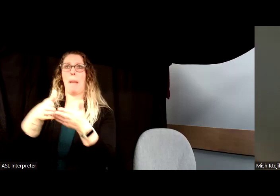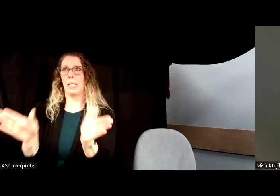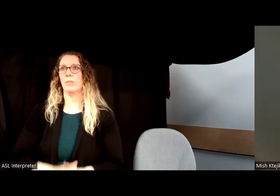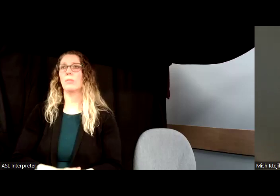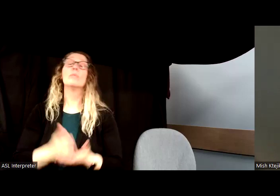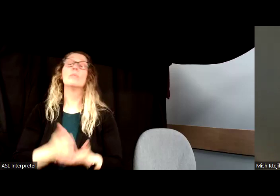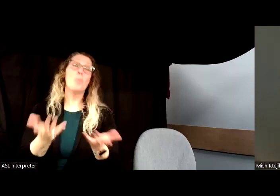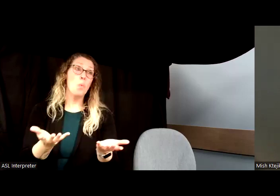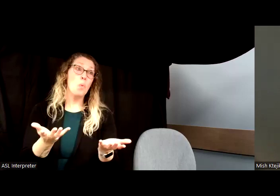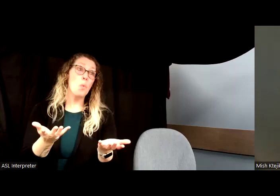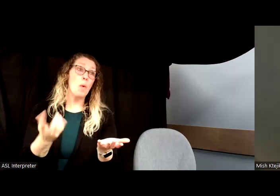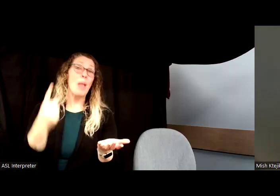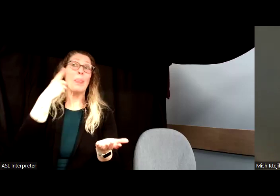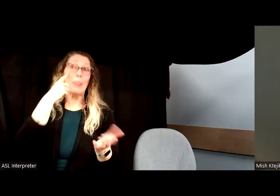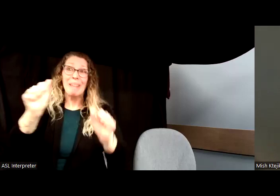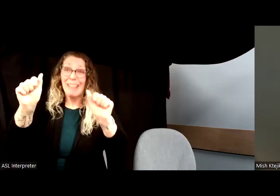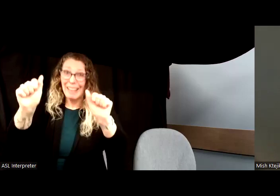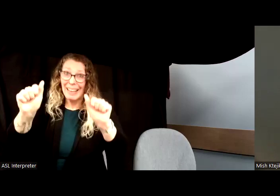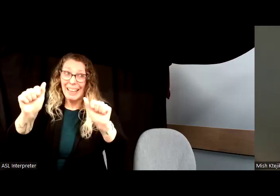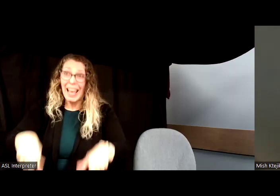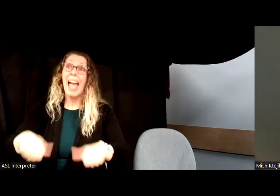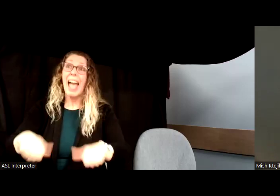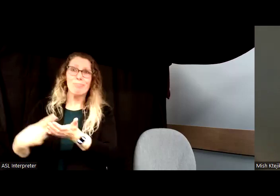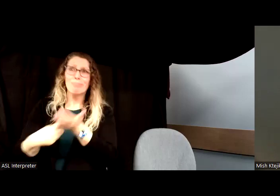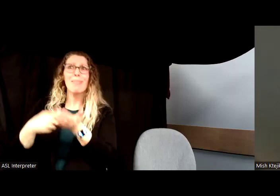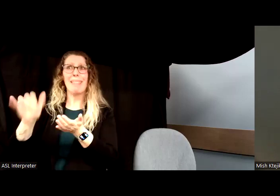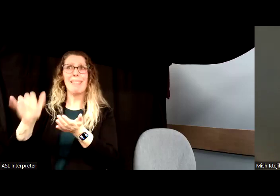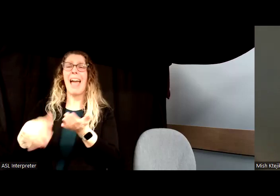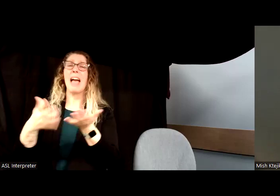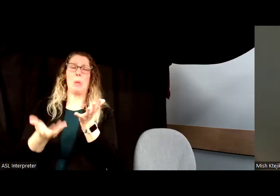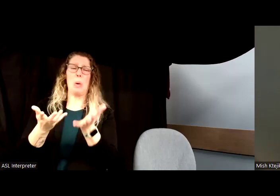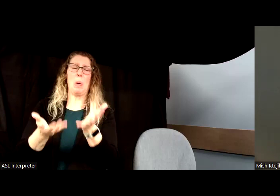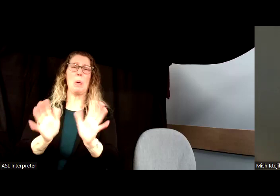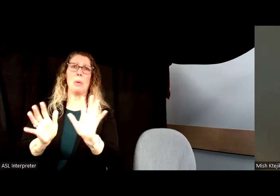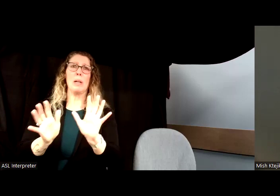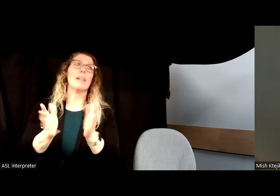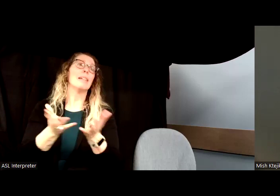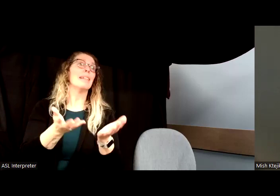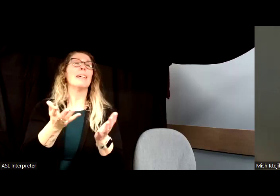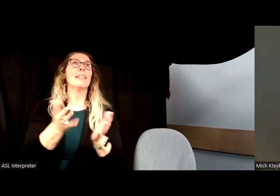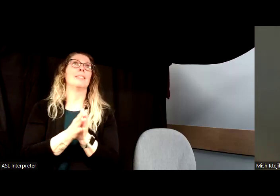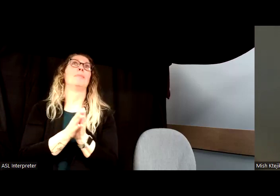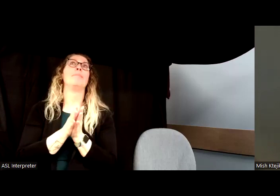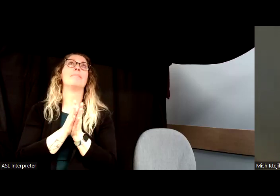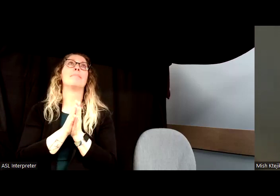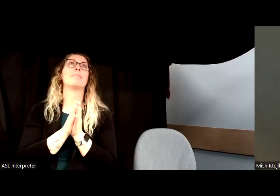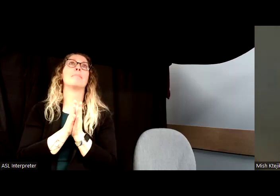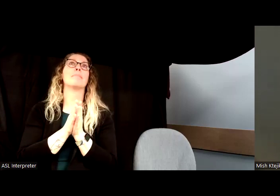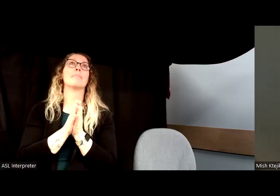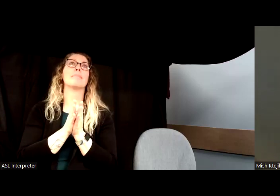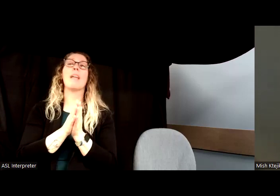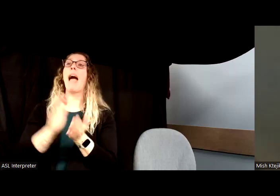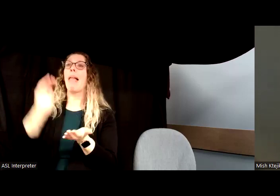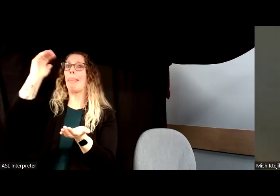So I think we can make that case, and I'm gonna say for sure. So those are, I mean, the less bumps in the